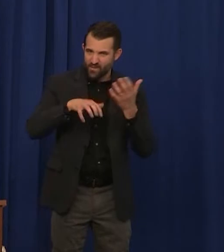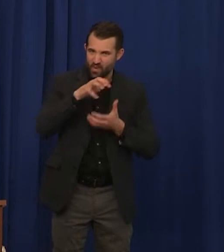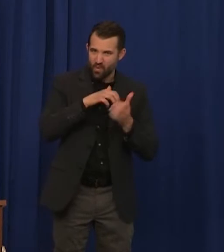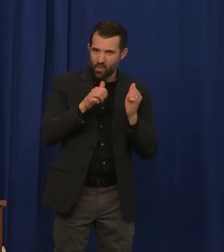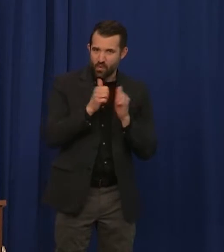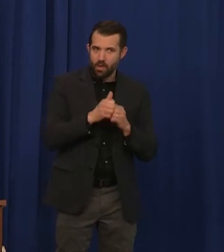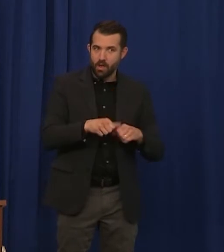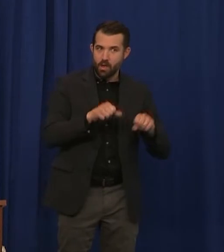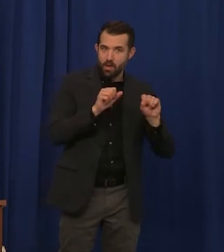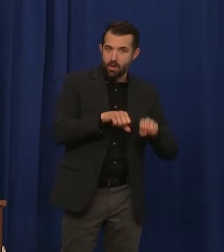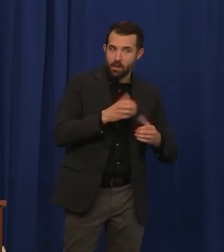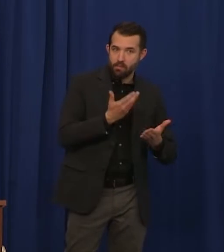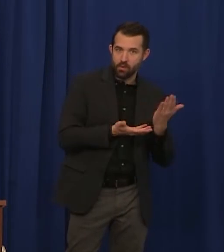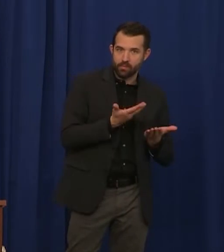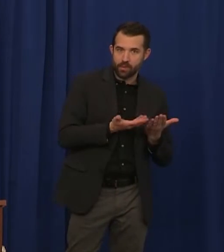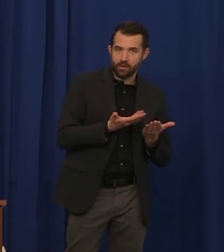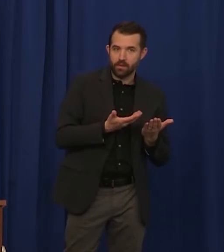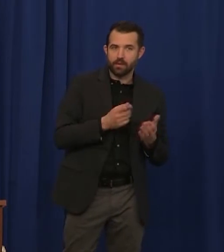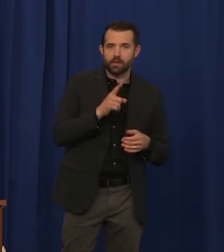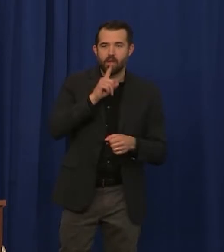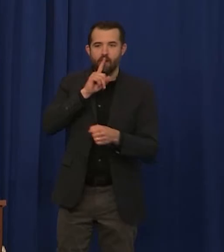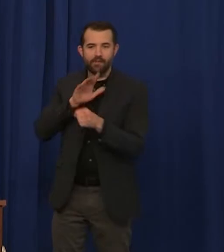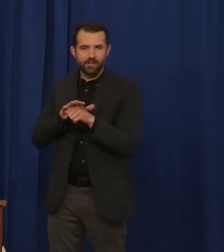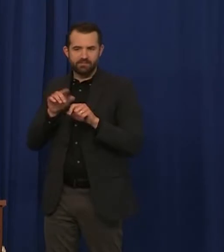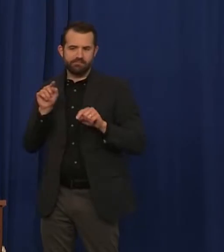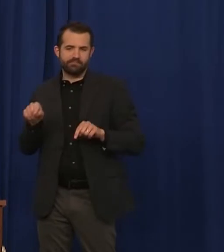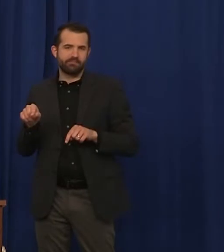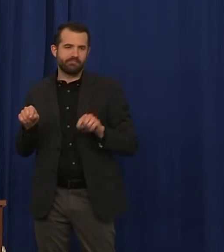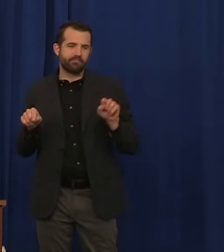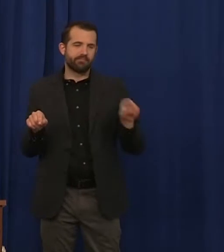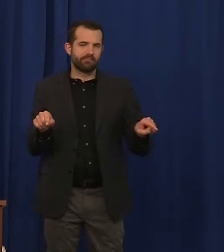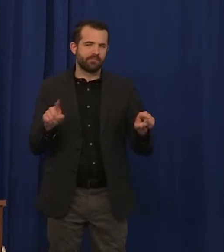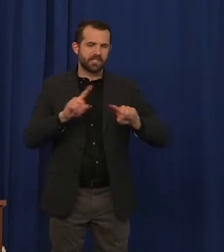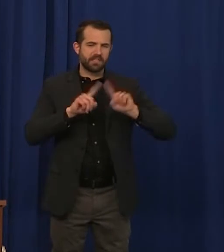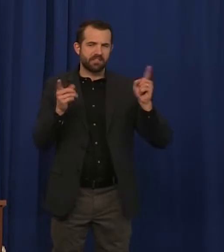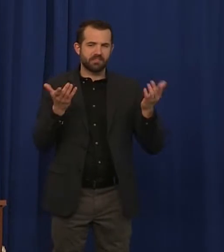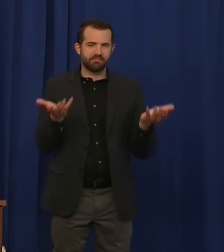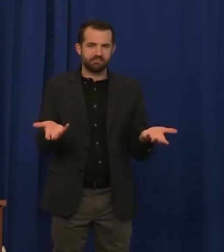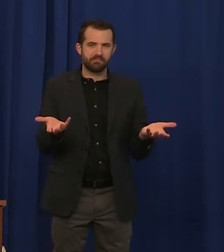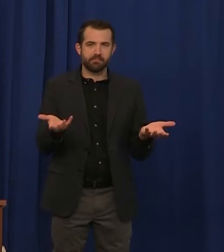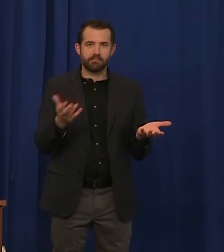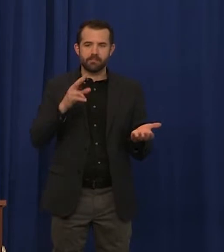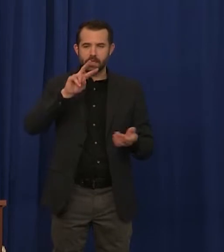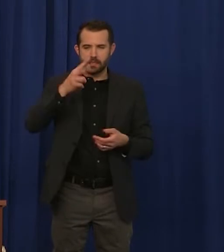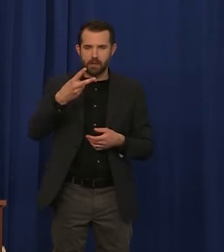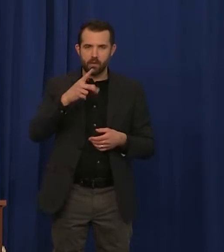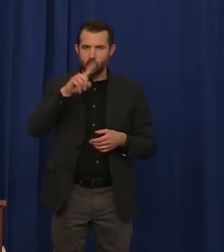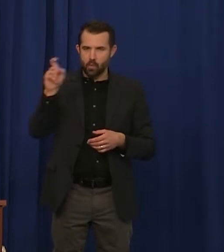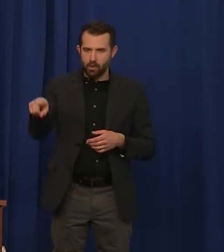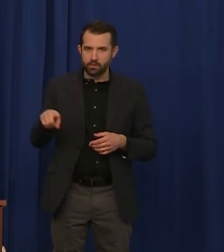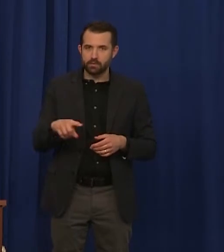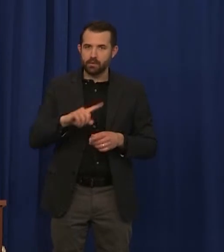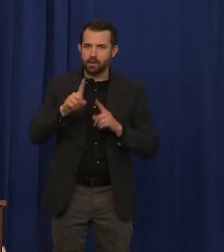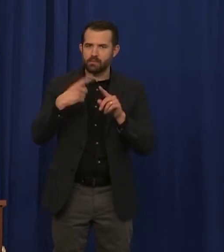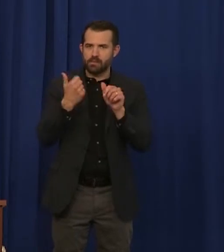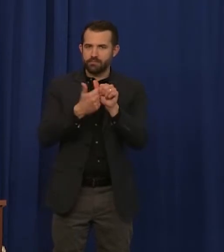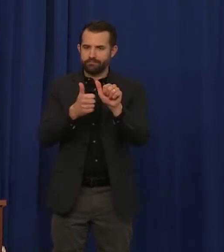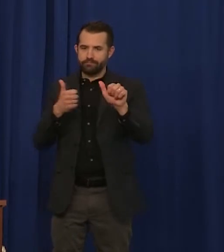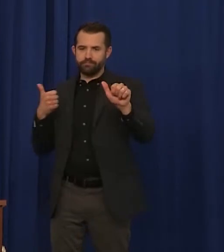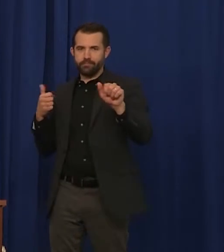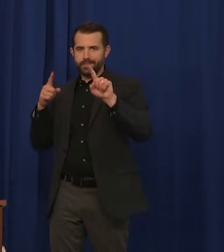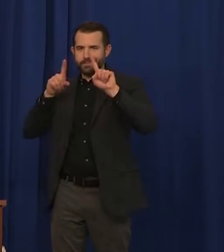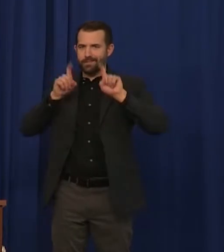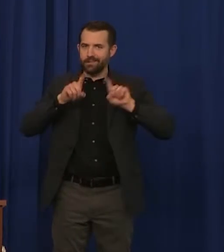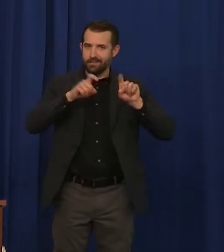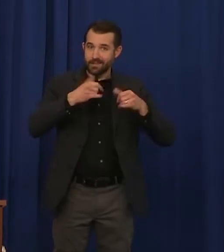the second question was about backlog of tests. I know a couple of weeks ago that was a major issue, but it's been talked about less. So is there